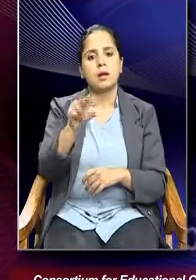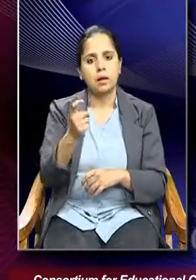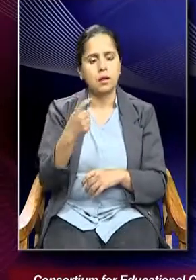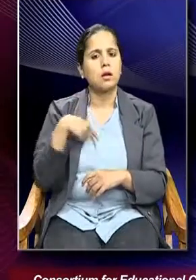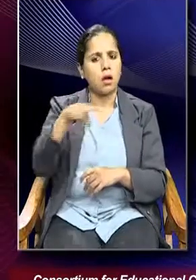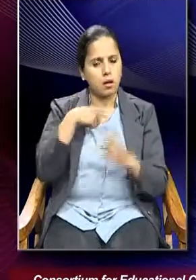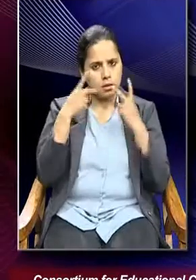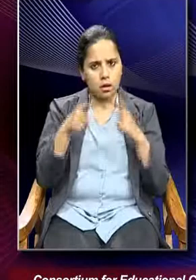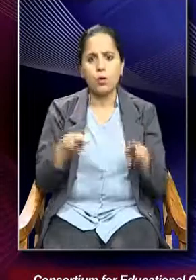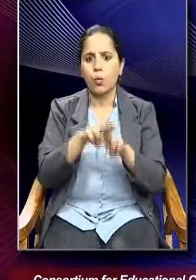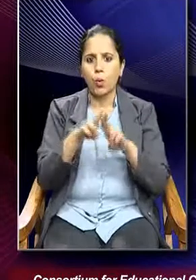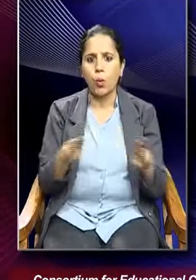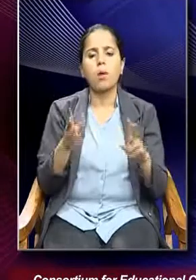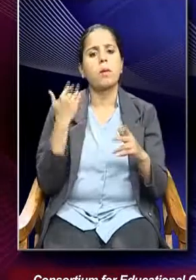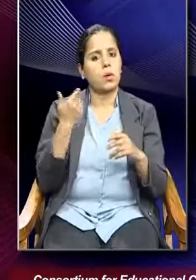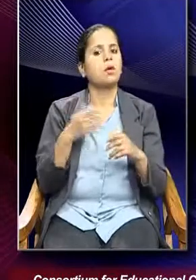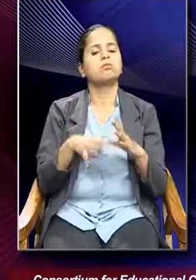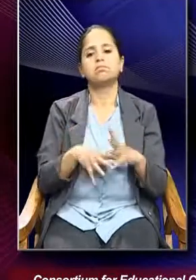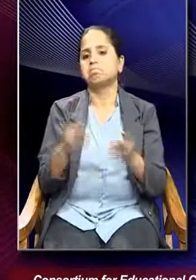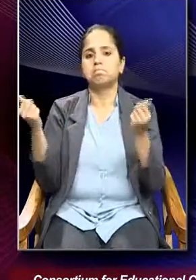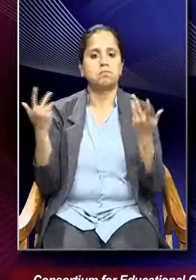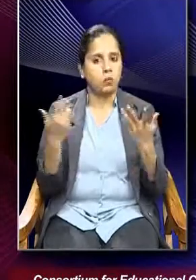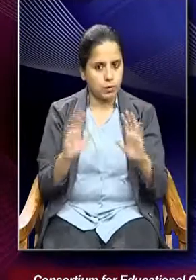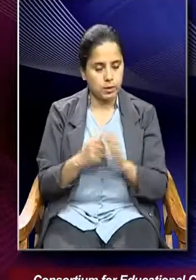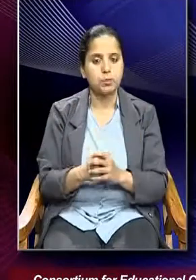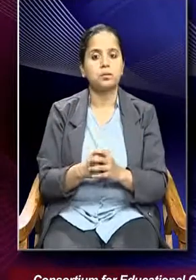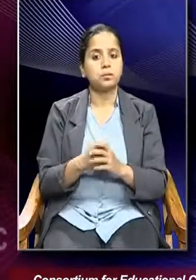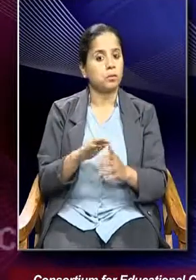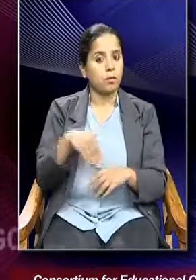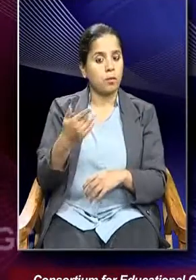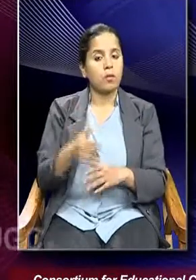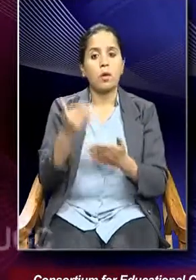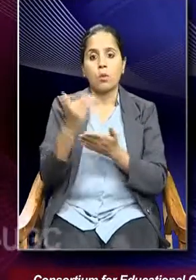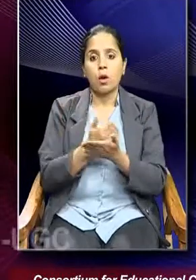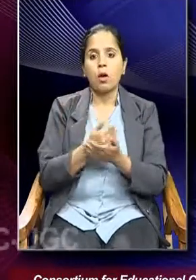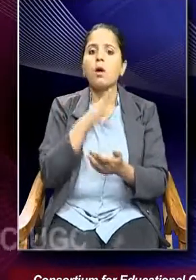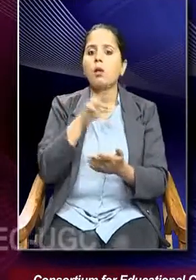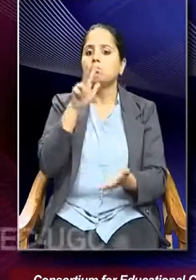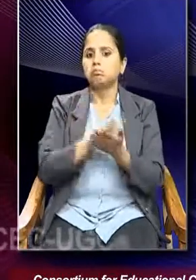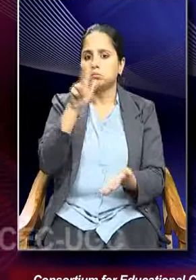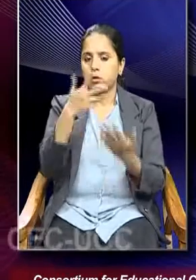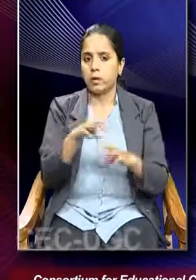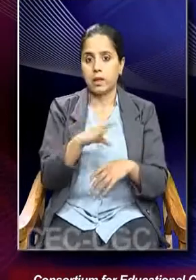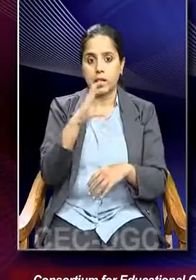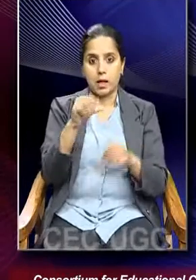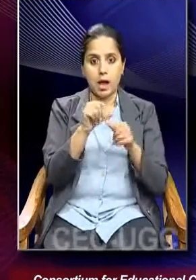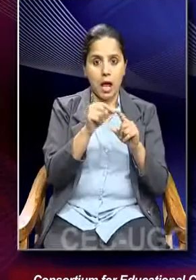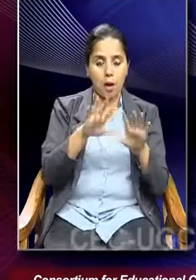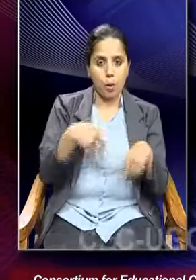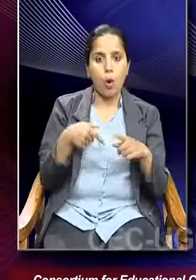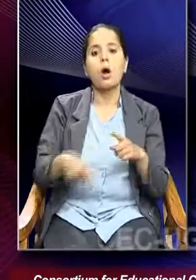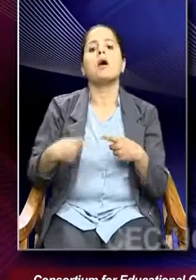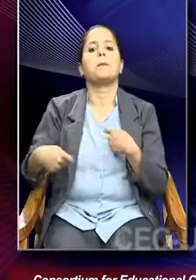that it was completely phased out. Then the program validated that a cap and trade system could